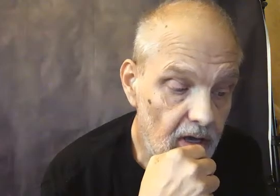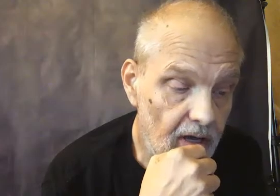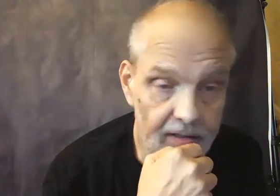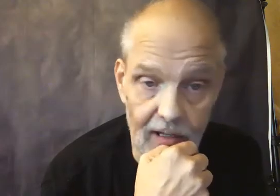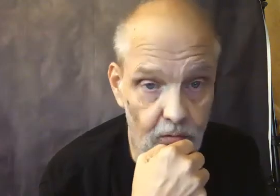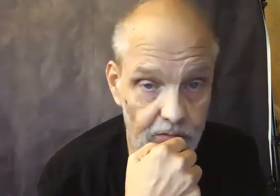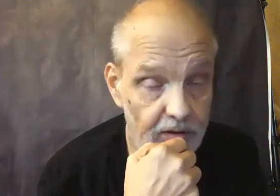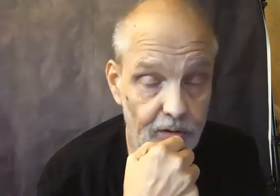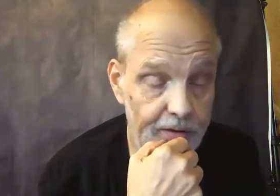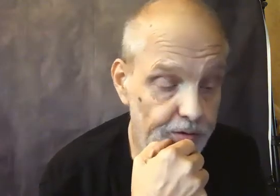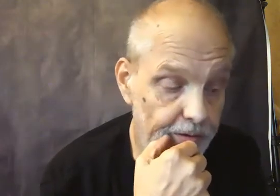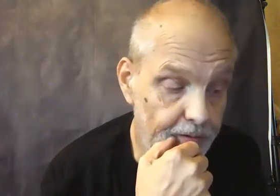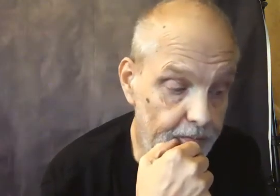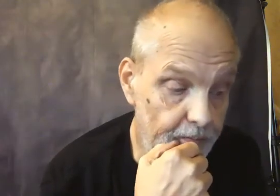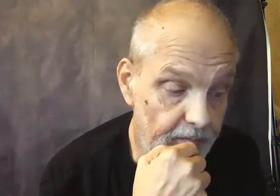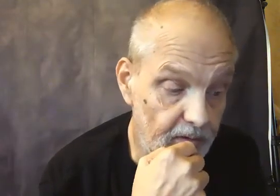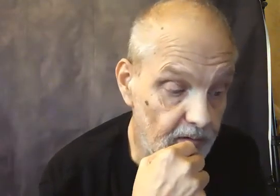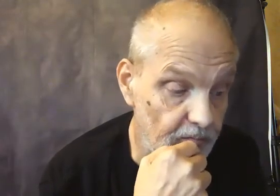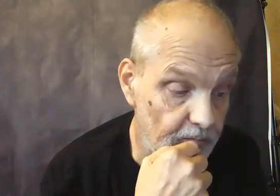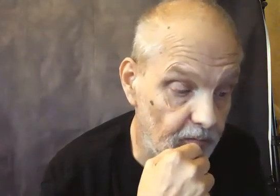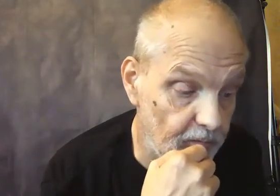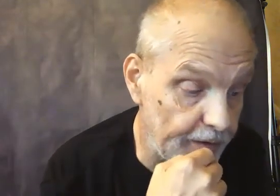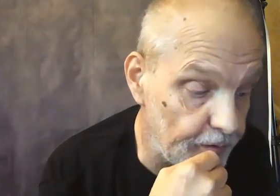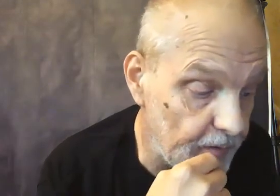and how those are different than regular,